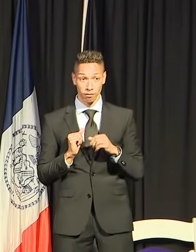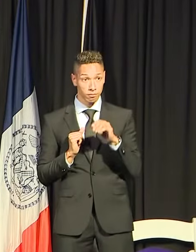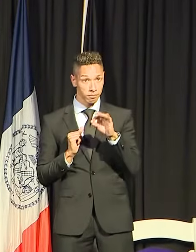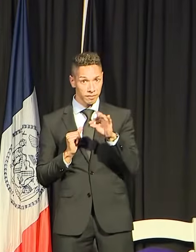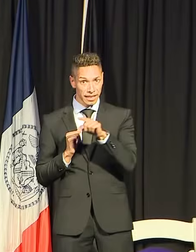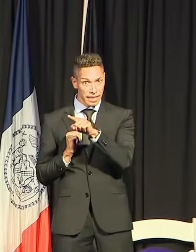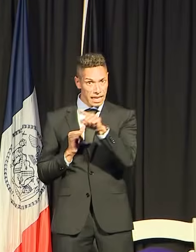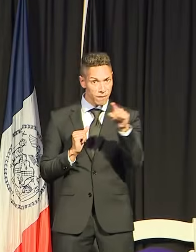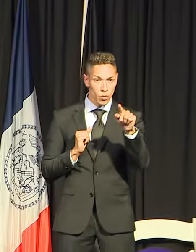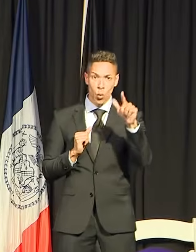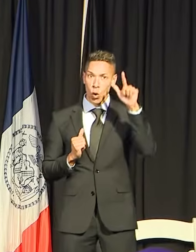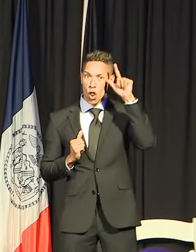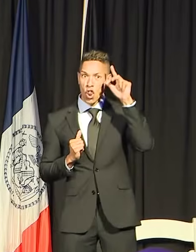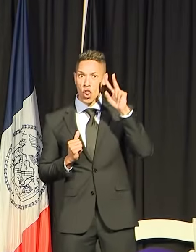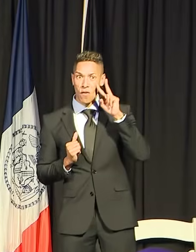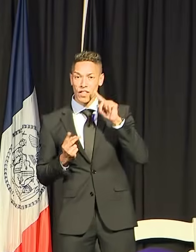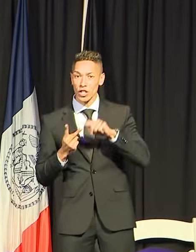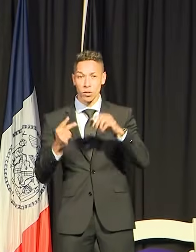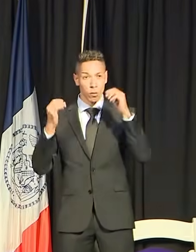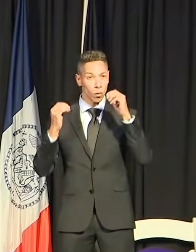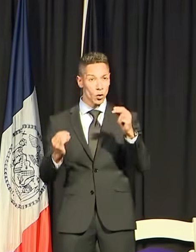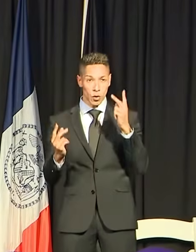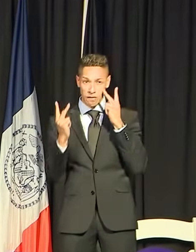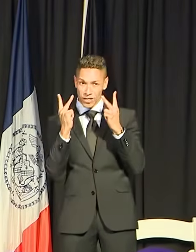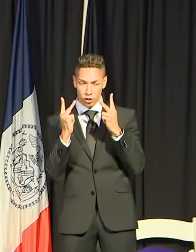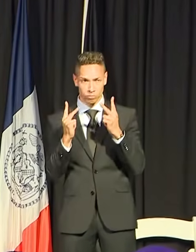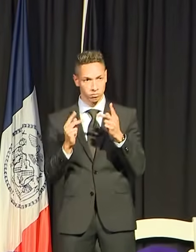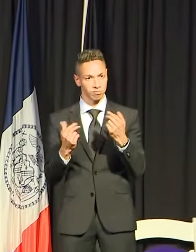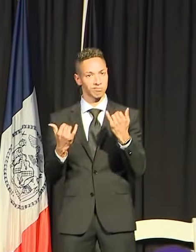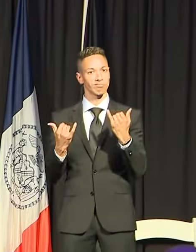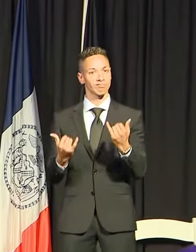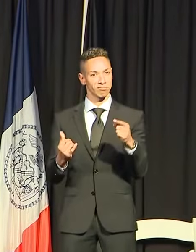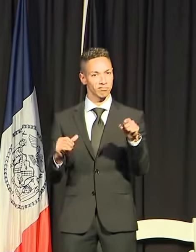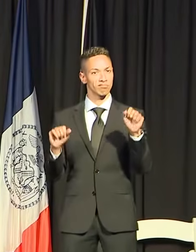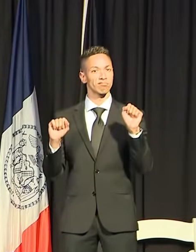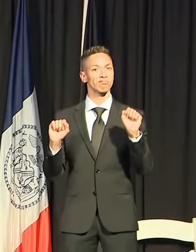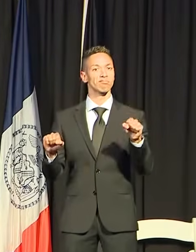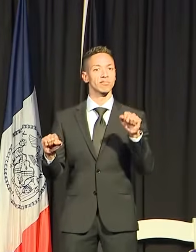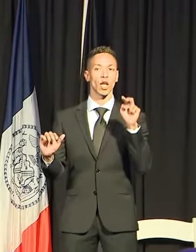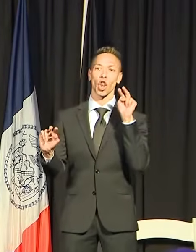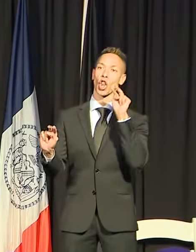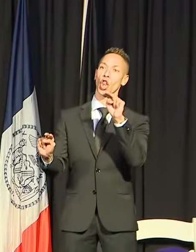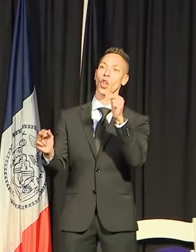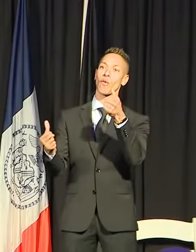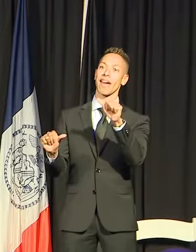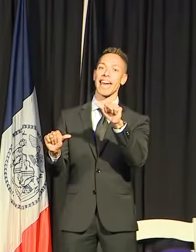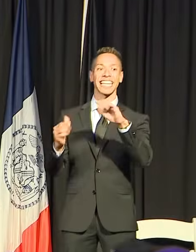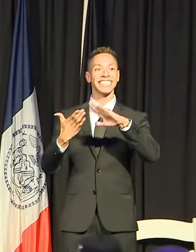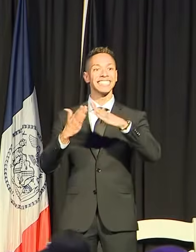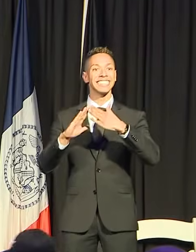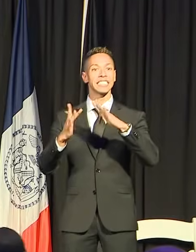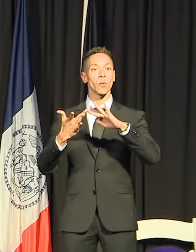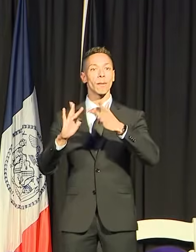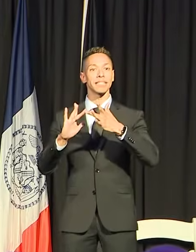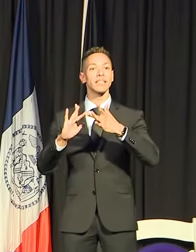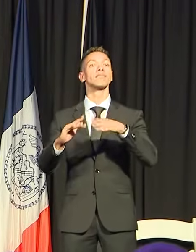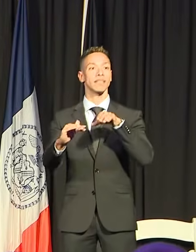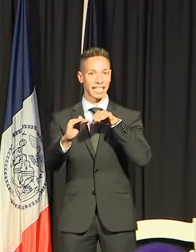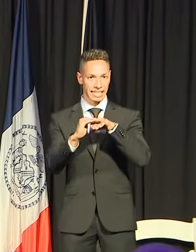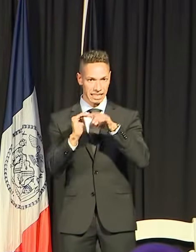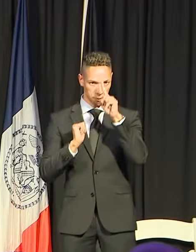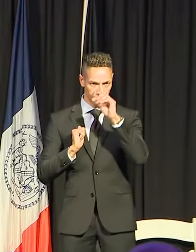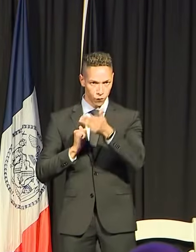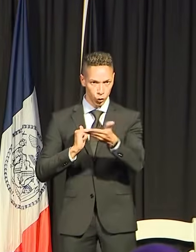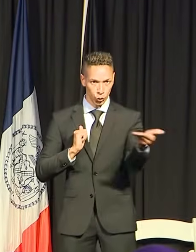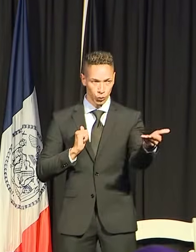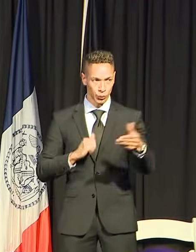vision, if you're low vision, no vision, you should be able to check any website and it's going to be accessible for you.